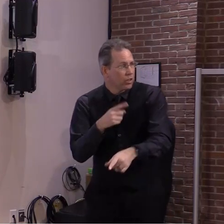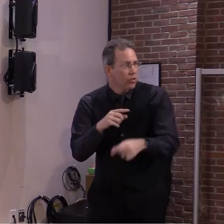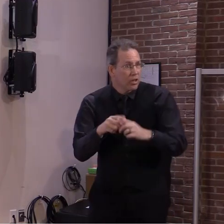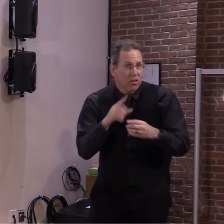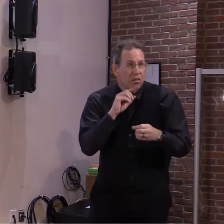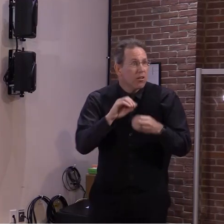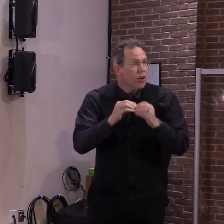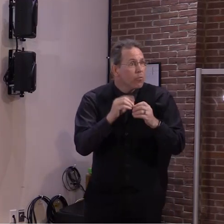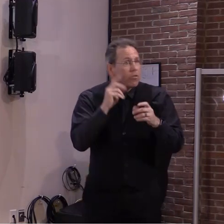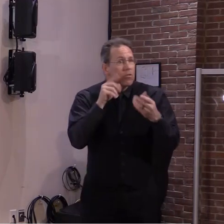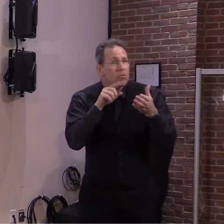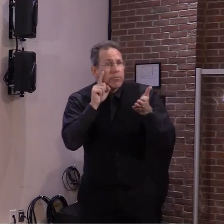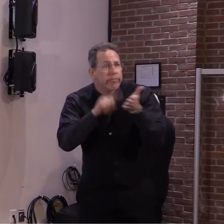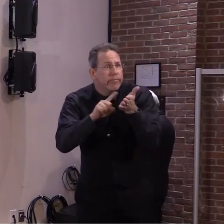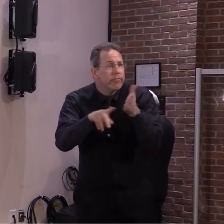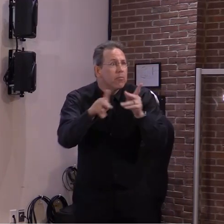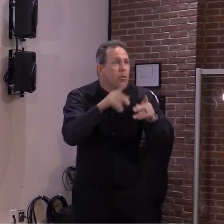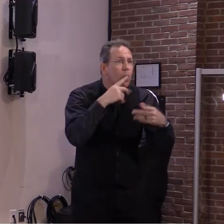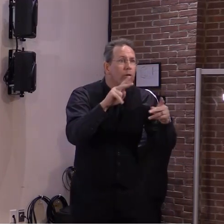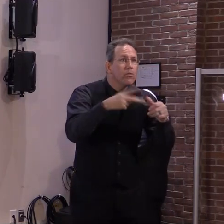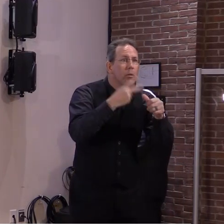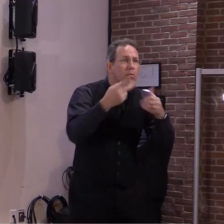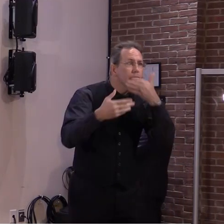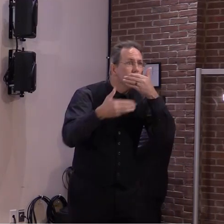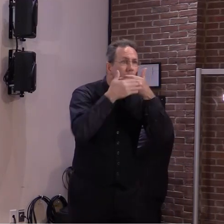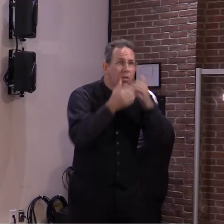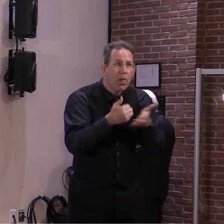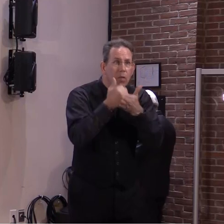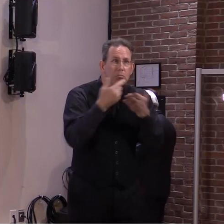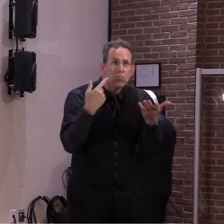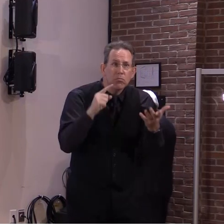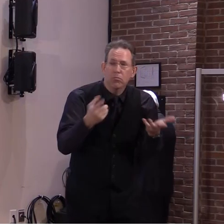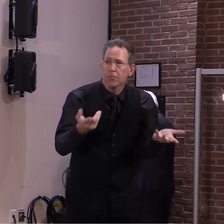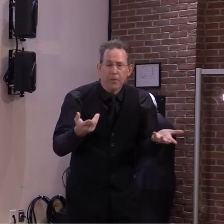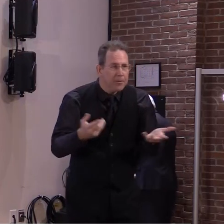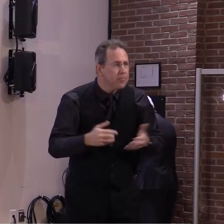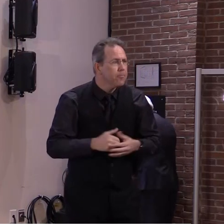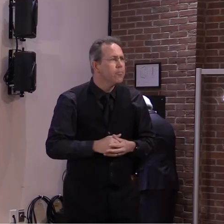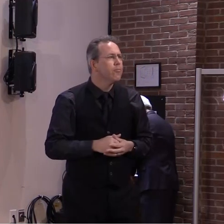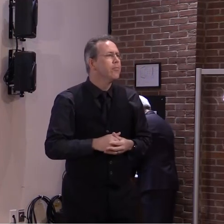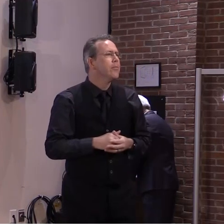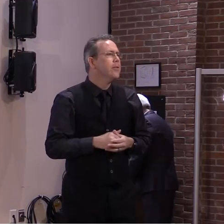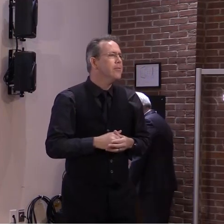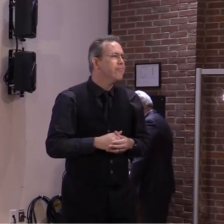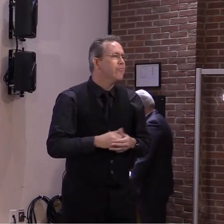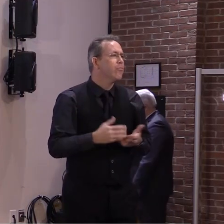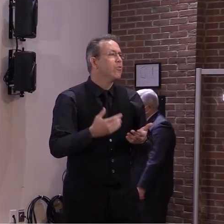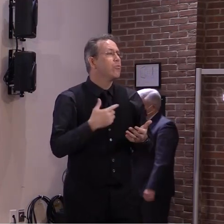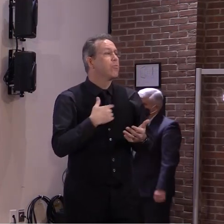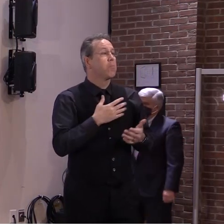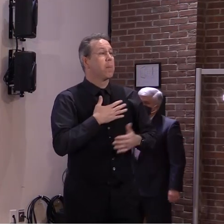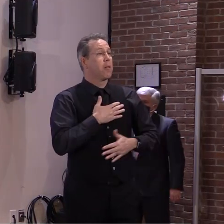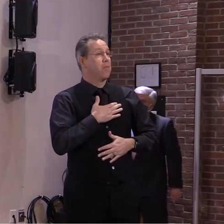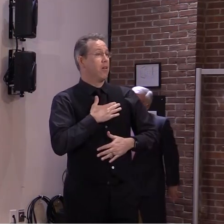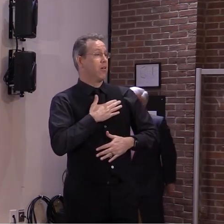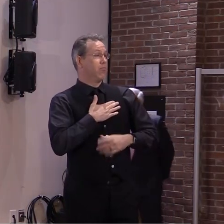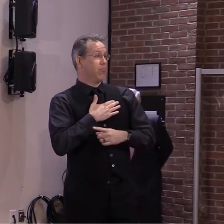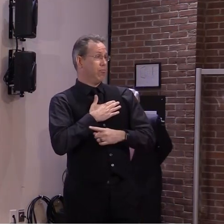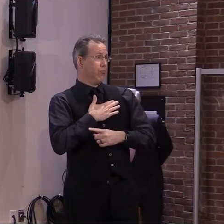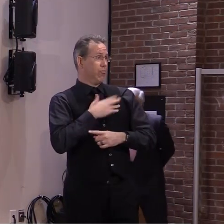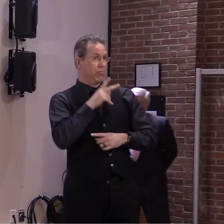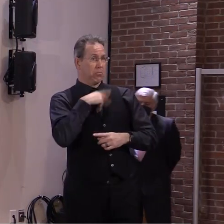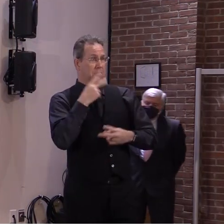the uptake of that has been on any age population in Vermont at this point, except just personally